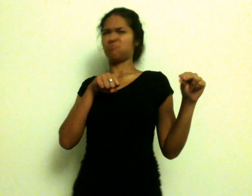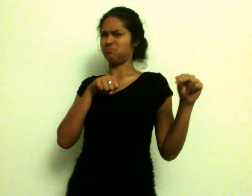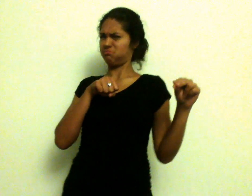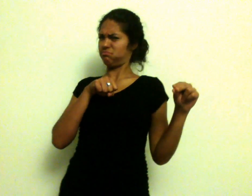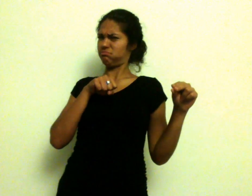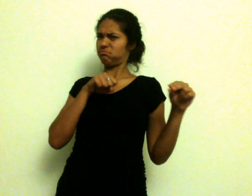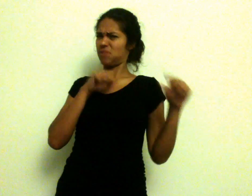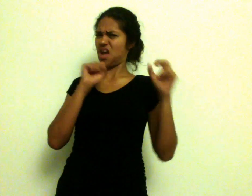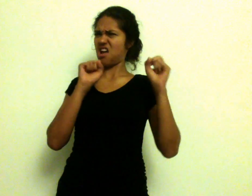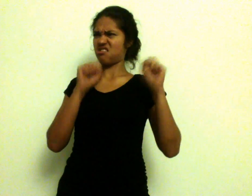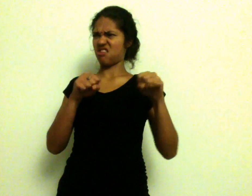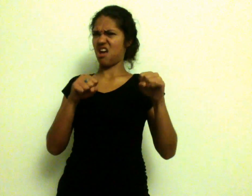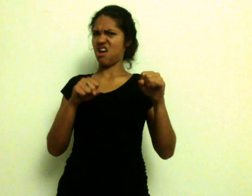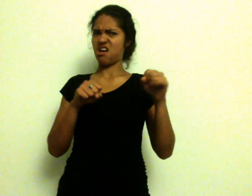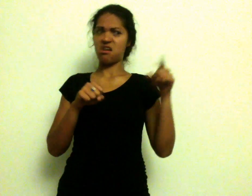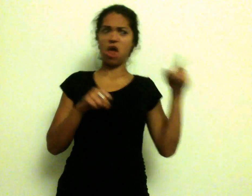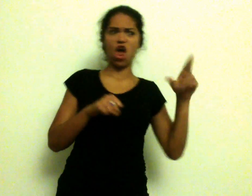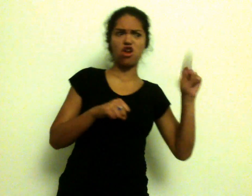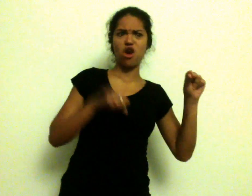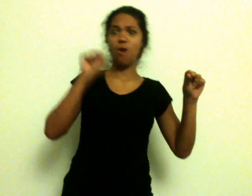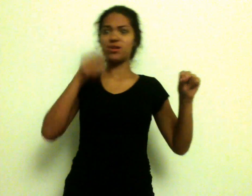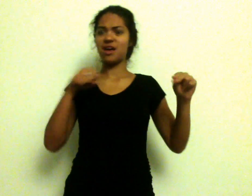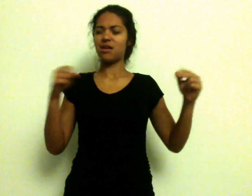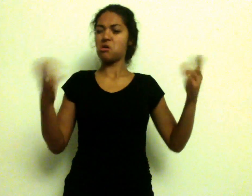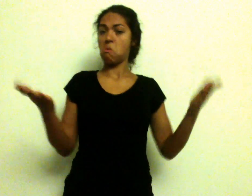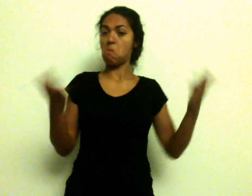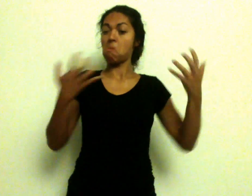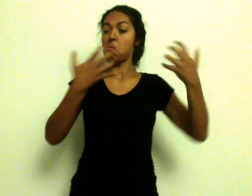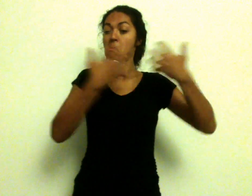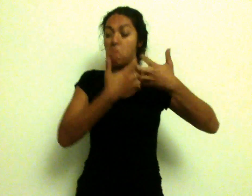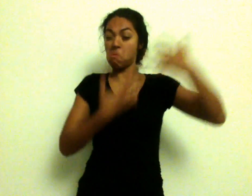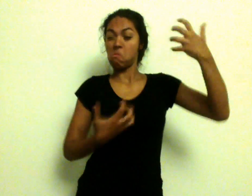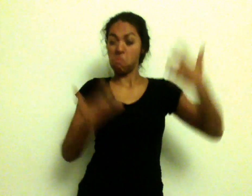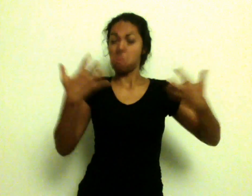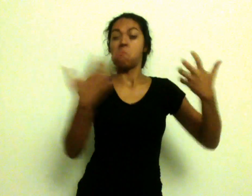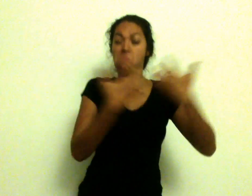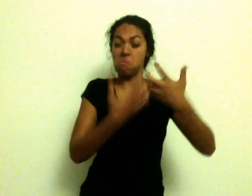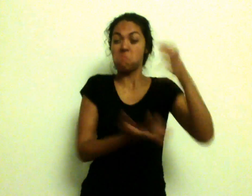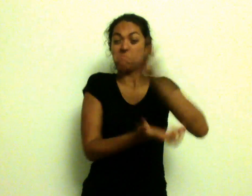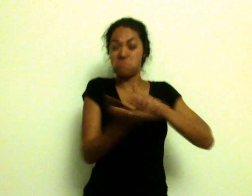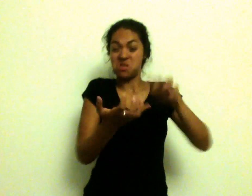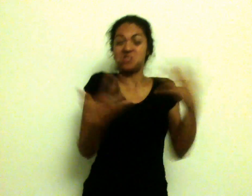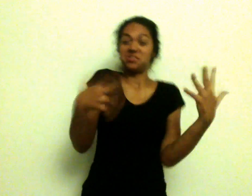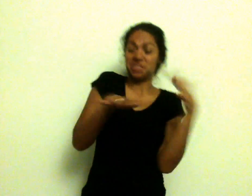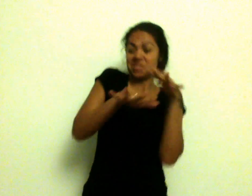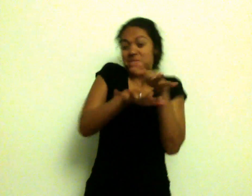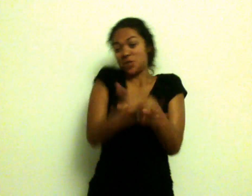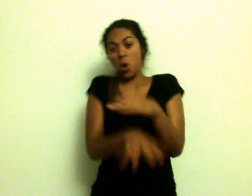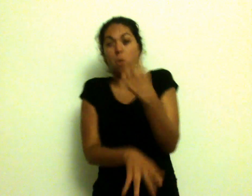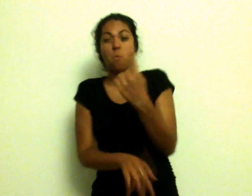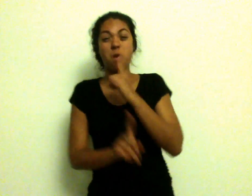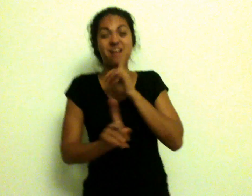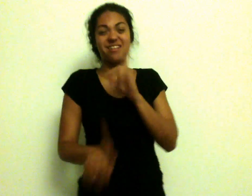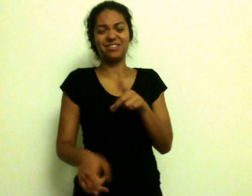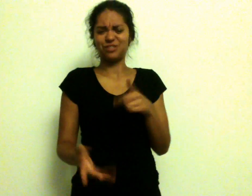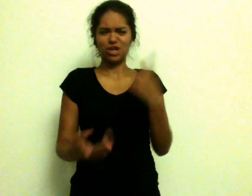Would you say, is this an Eastern way of thinking or is this a Western way of thinking? The same question at the same time, meaning the same thing, eliciting two